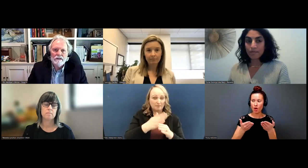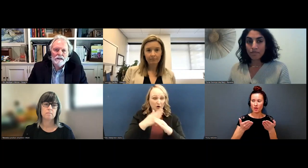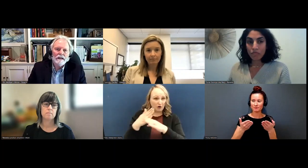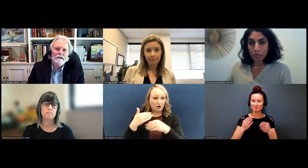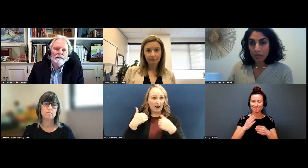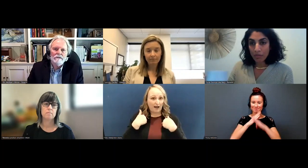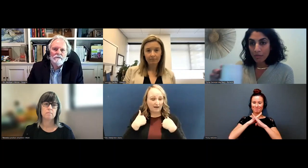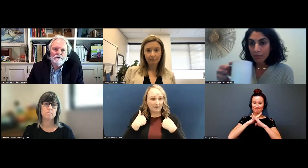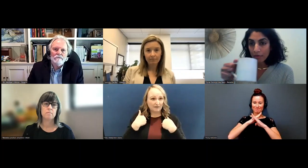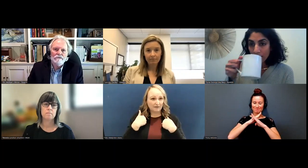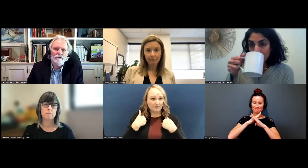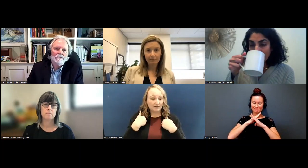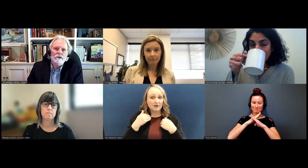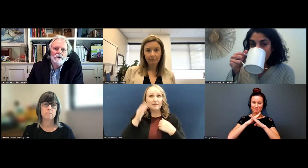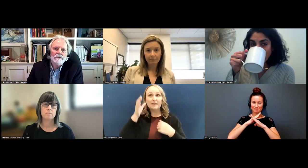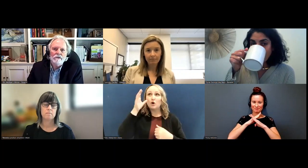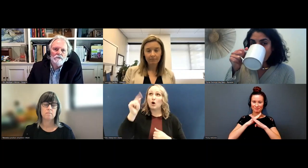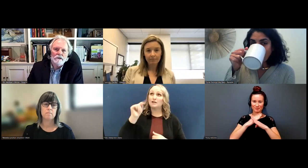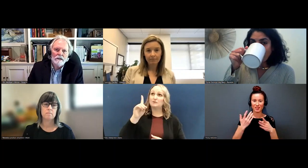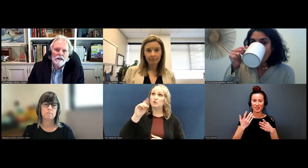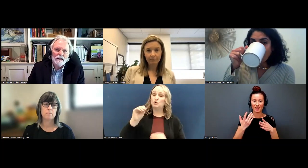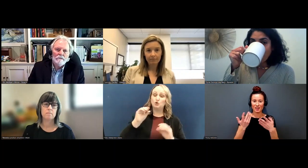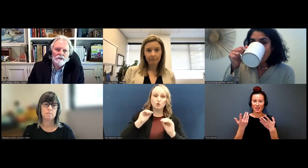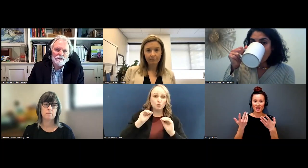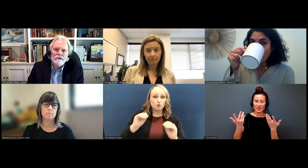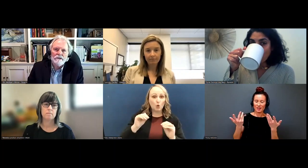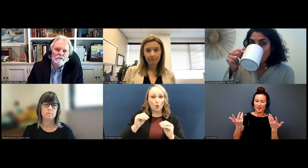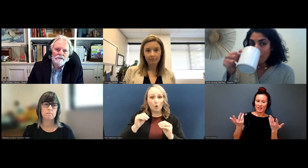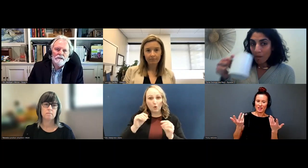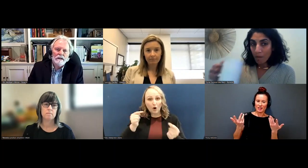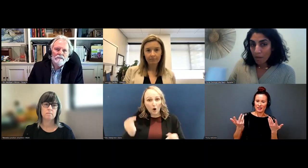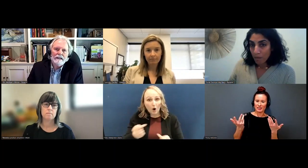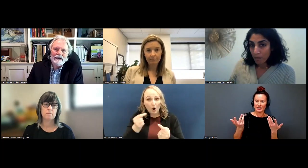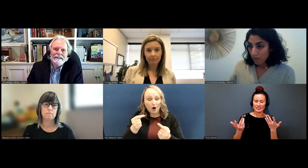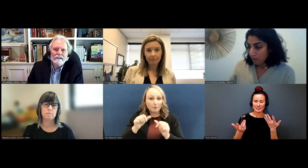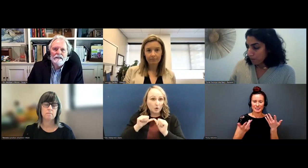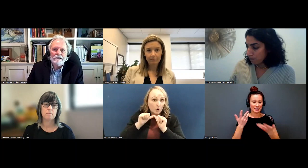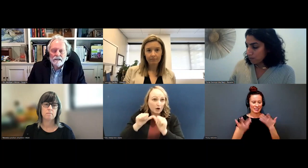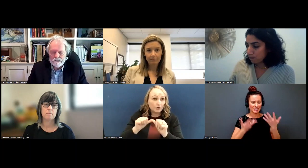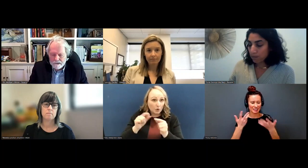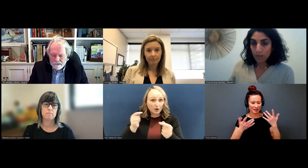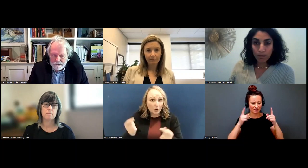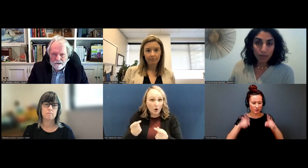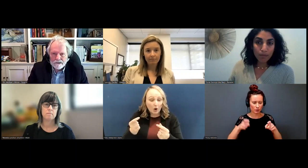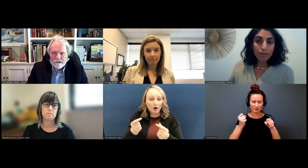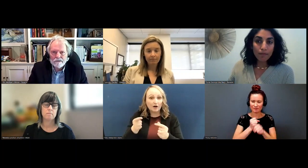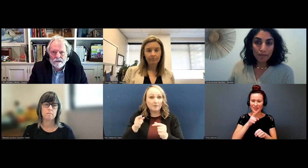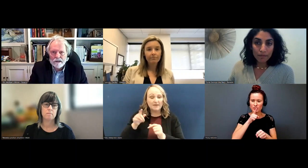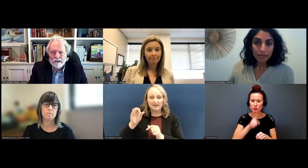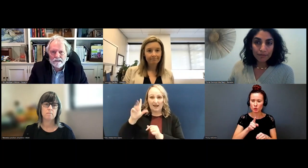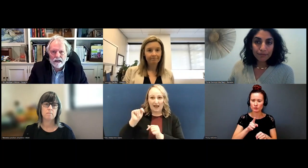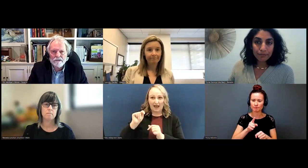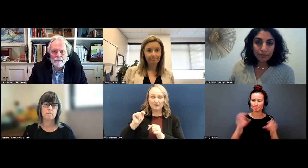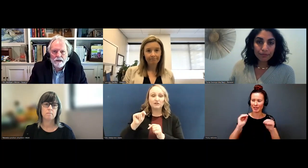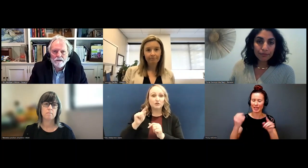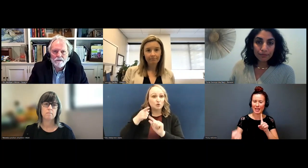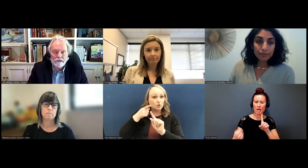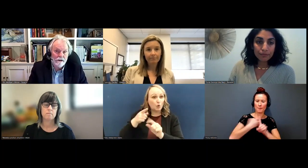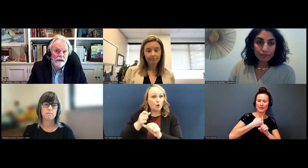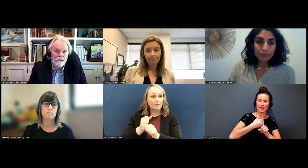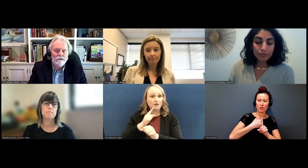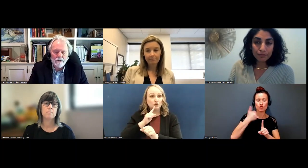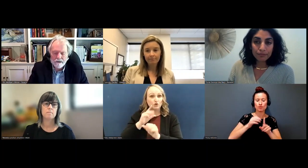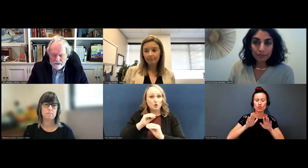harm, that in any reforms going forward, be sure that we do not have any unintended consequences to exacerbate